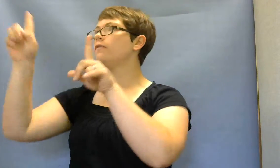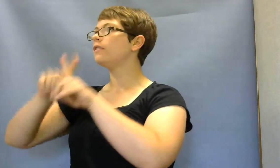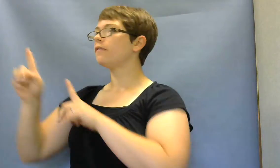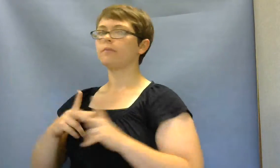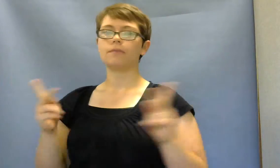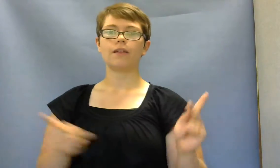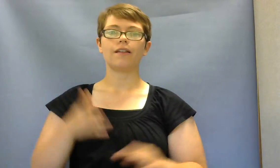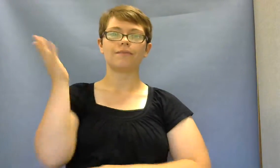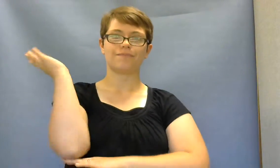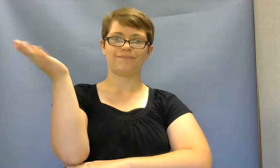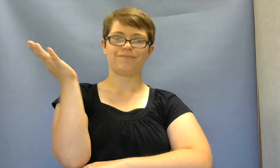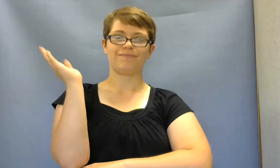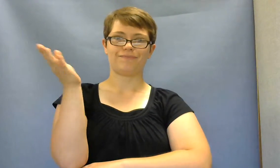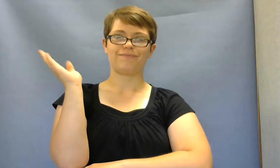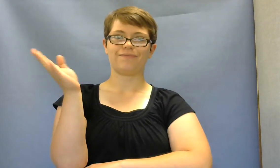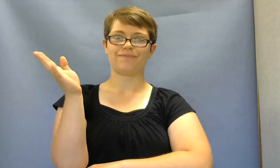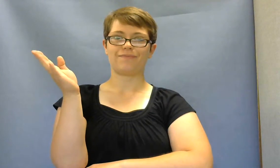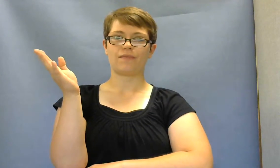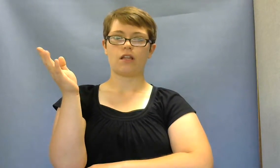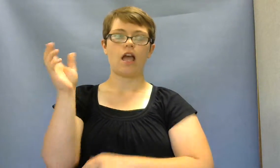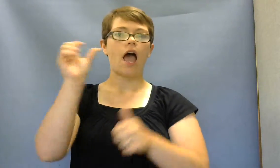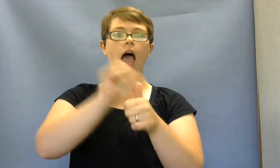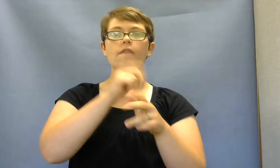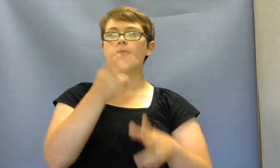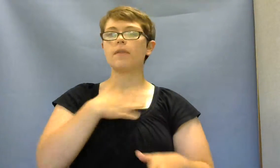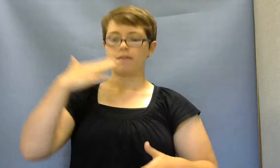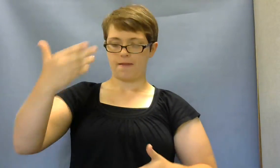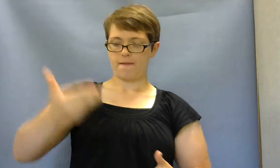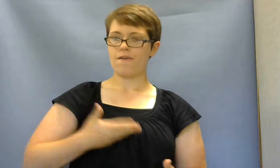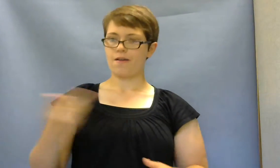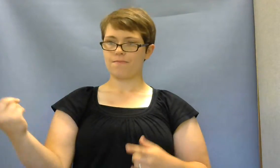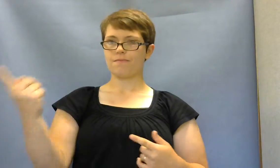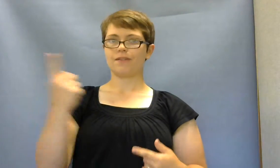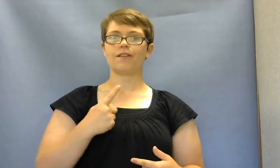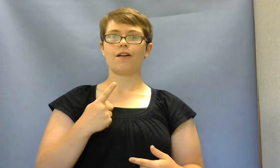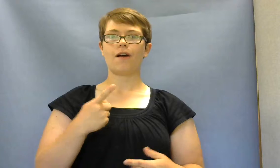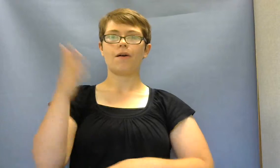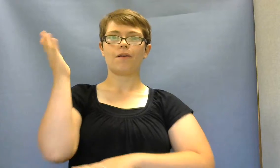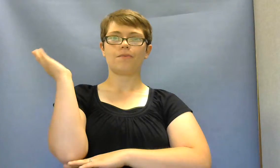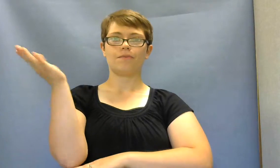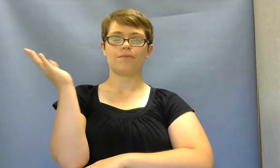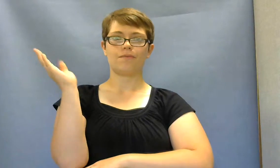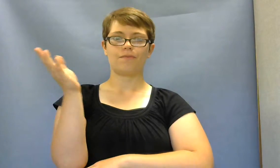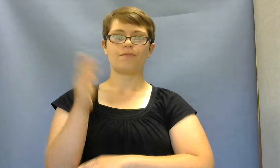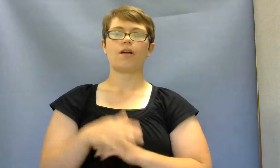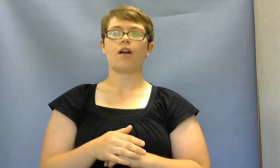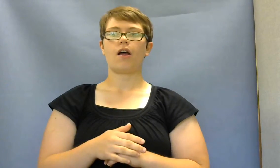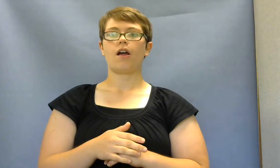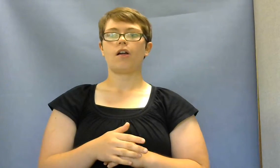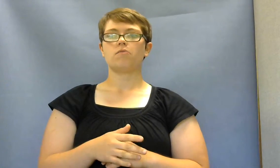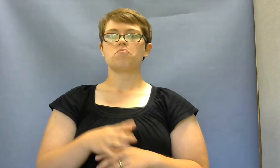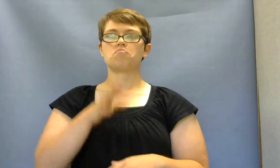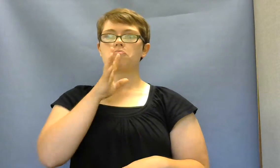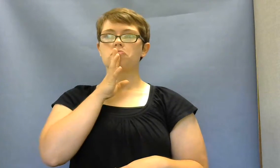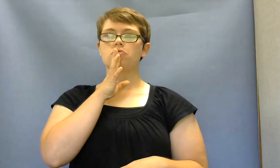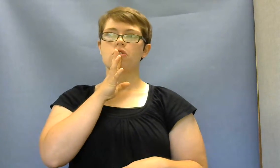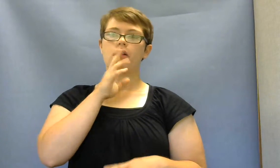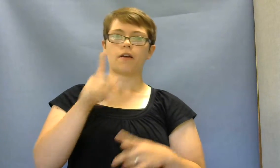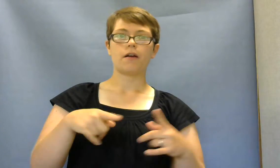go, I talk about the value of life. I talk about anti-bullying messages for the school systems in different nations. The